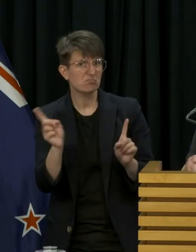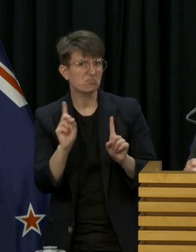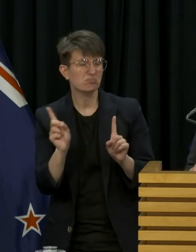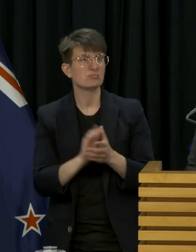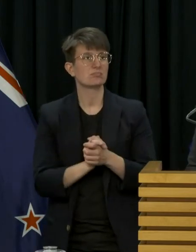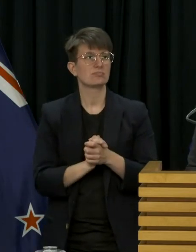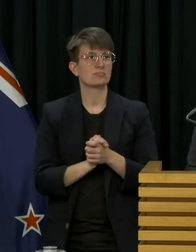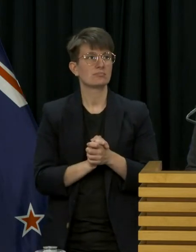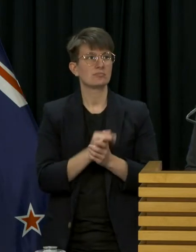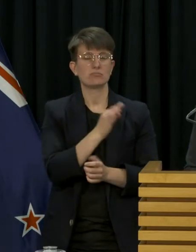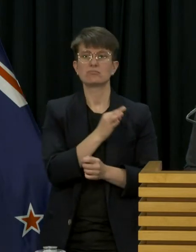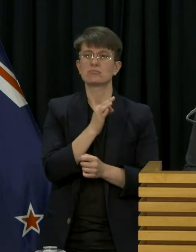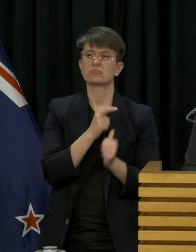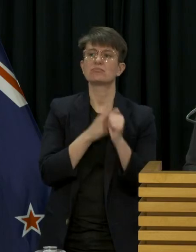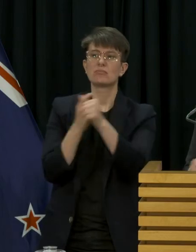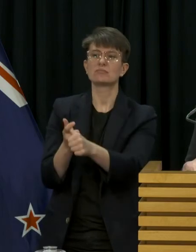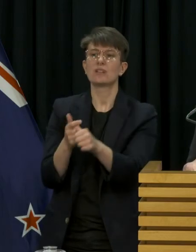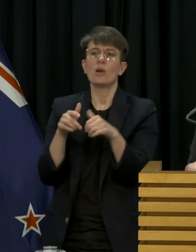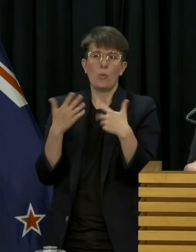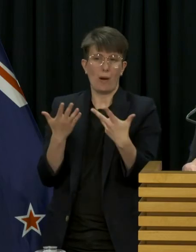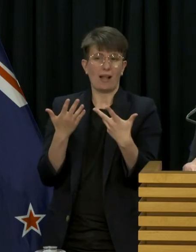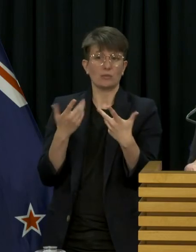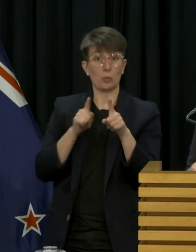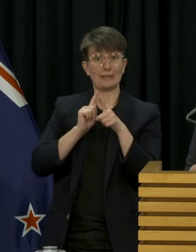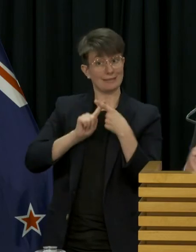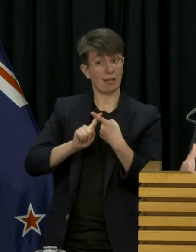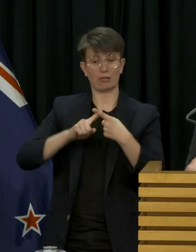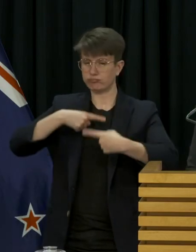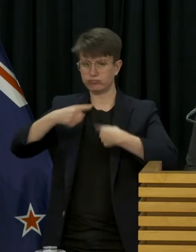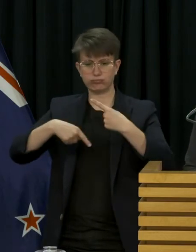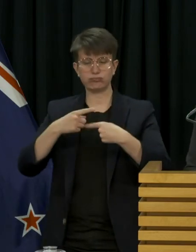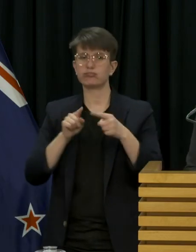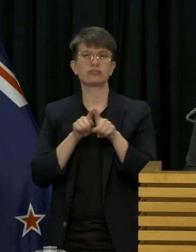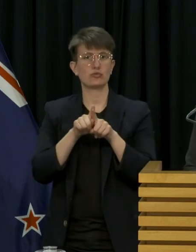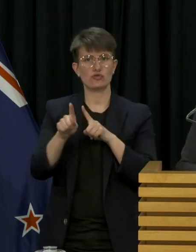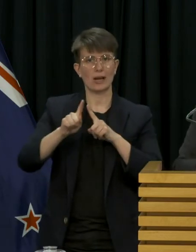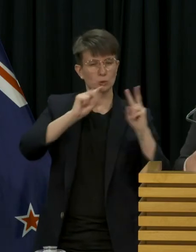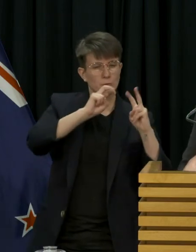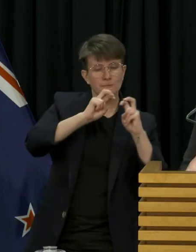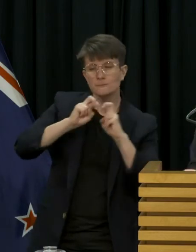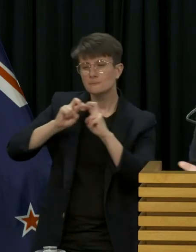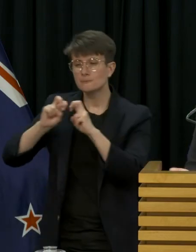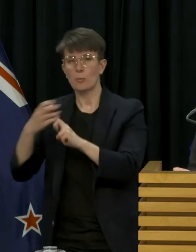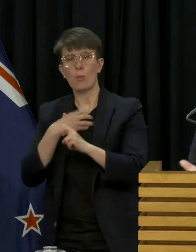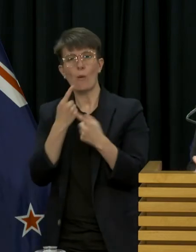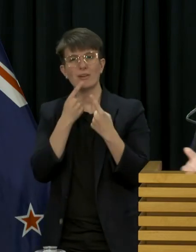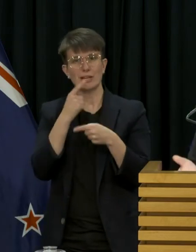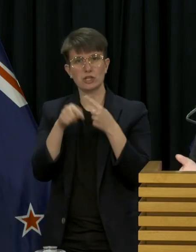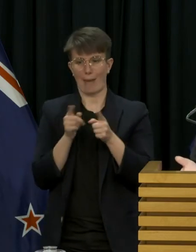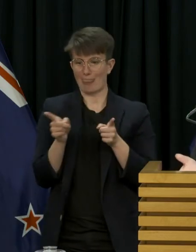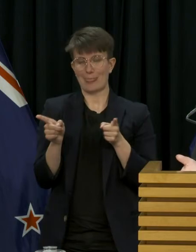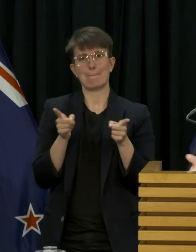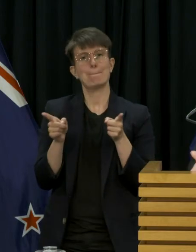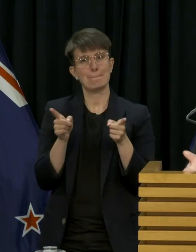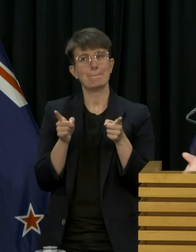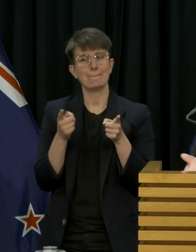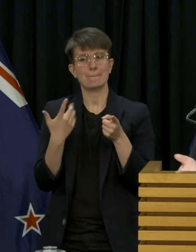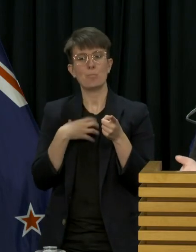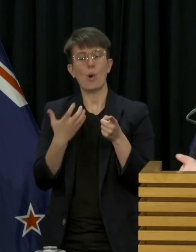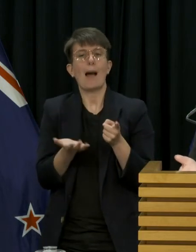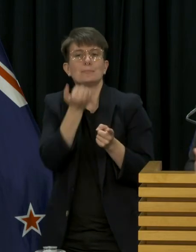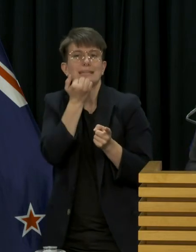fuller picture of their movements. So that work is ongoing. I had some updates on that over the weekend. As soon as we know more, as soon as we have something